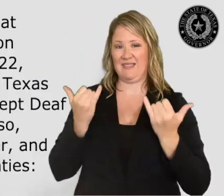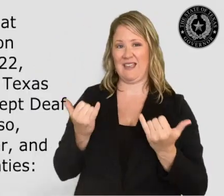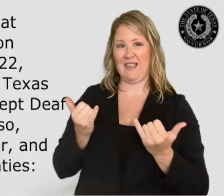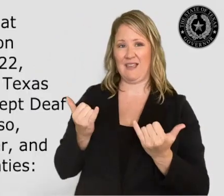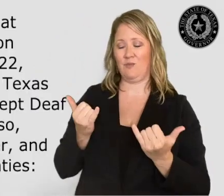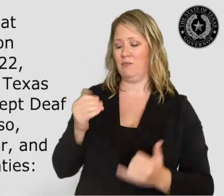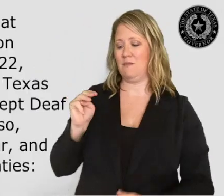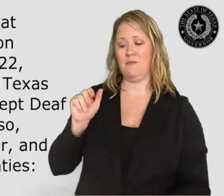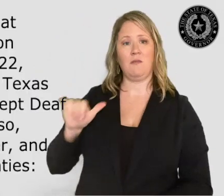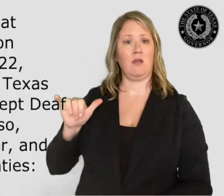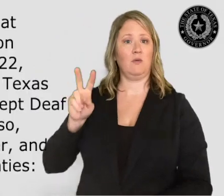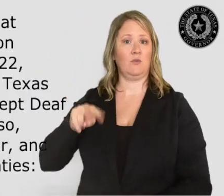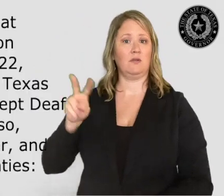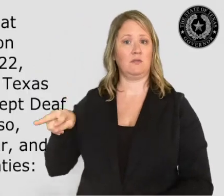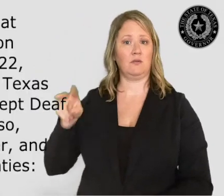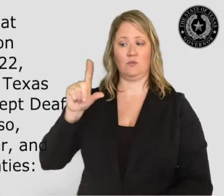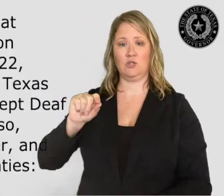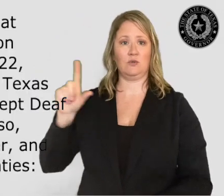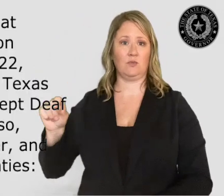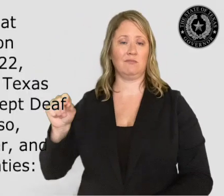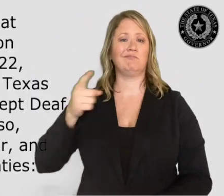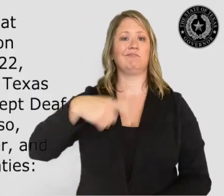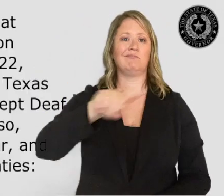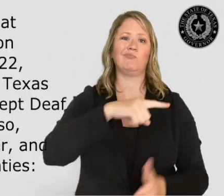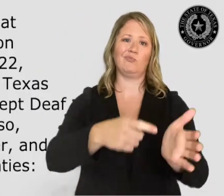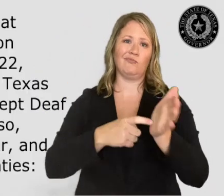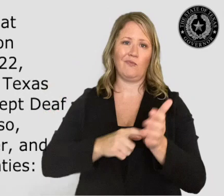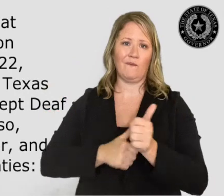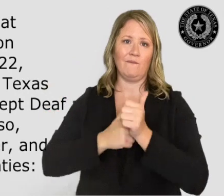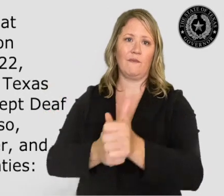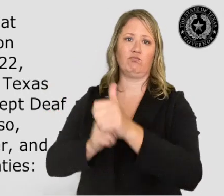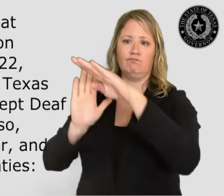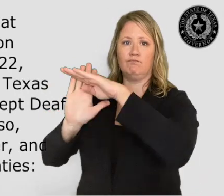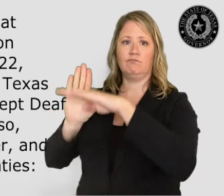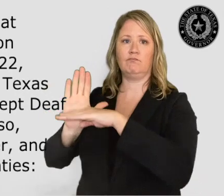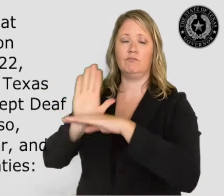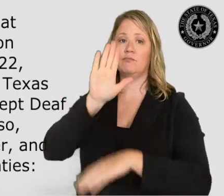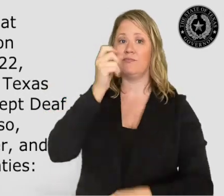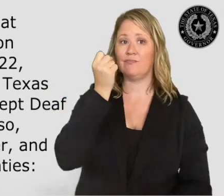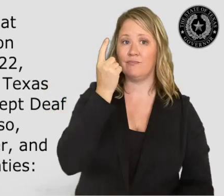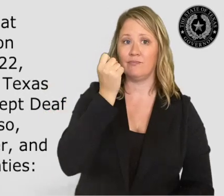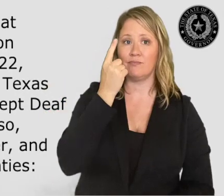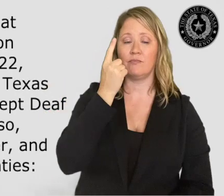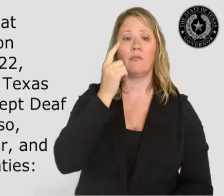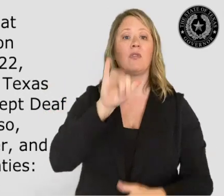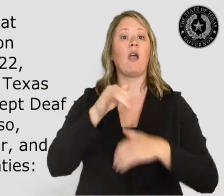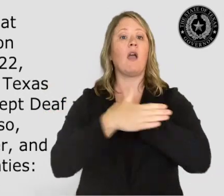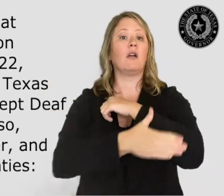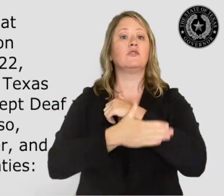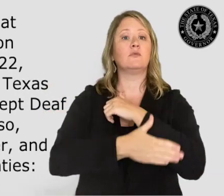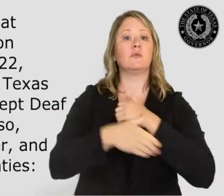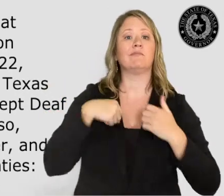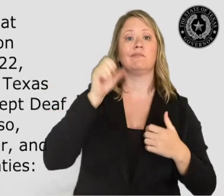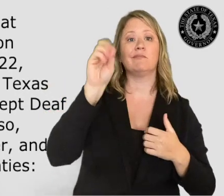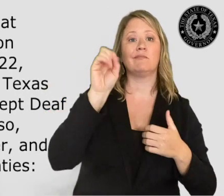Starting at 12:01 a.m. on Friday, May 22, 2020, for all Texas counties except